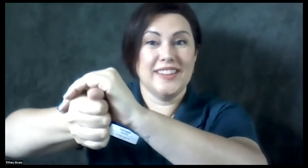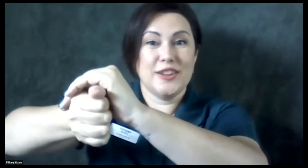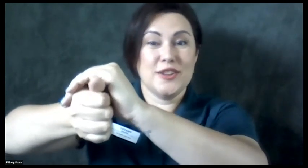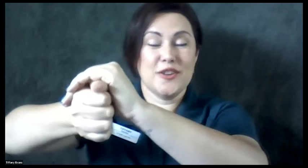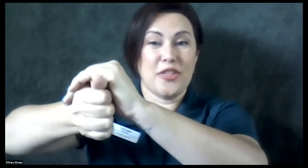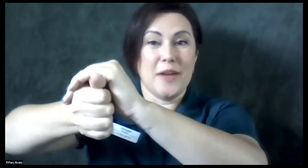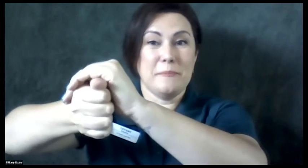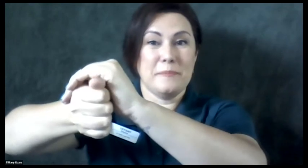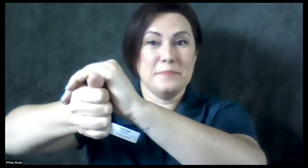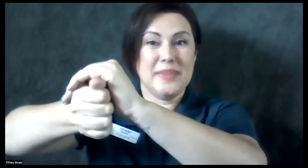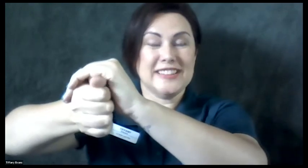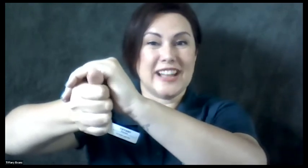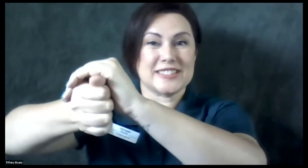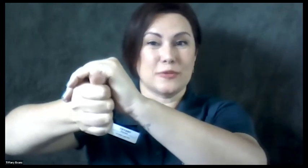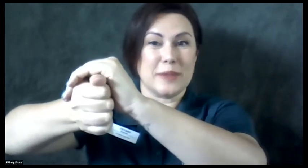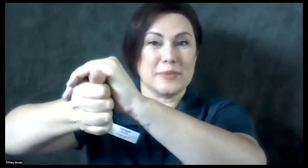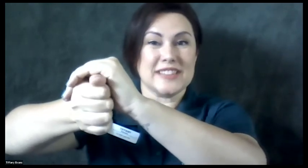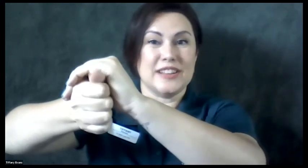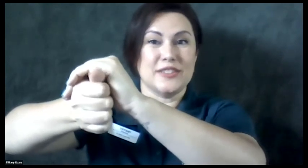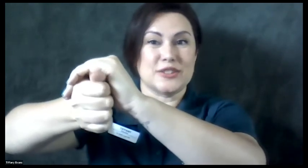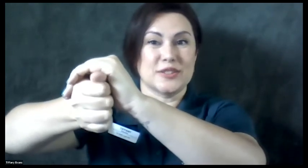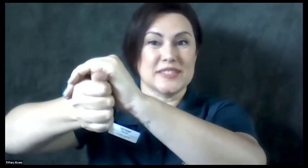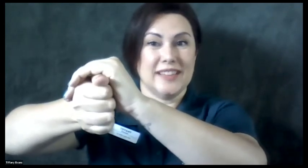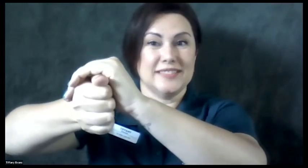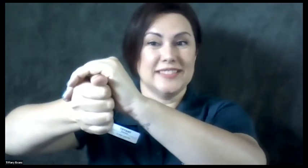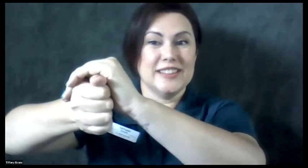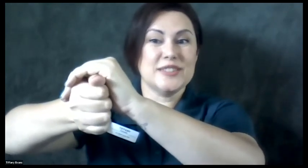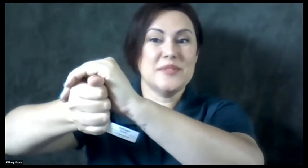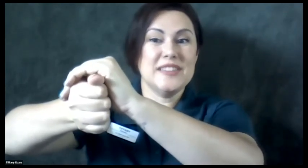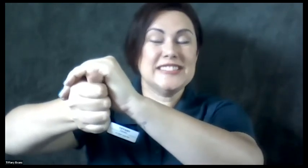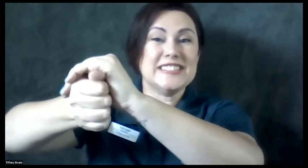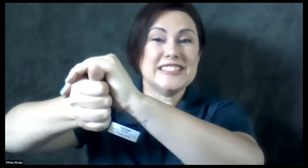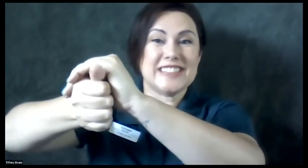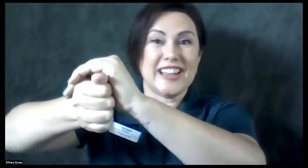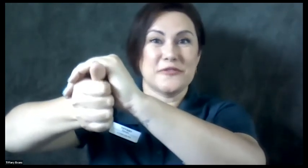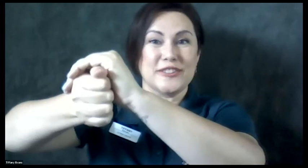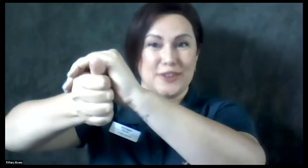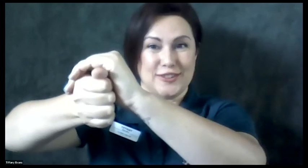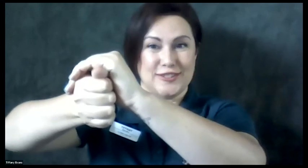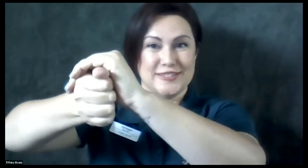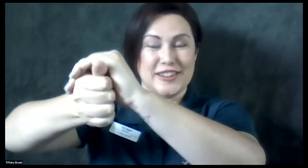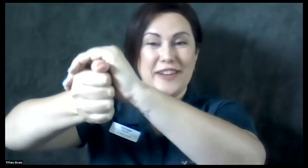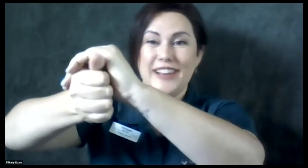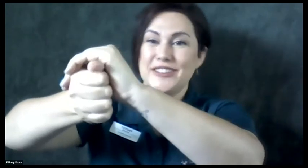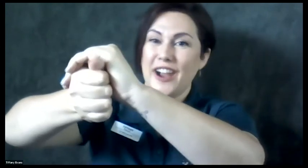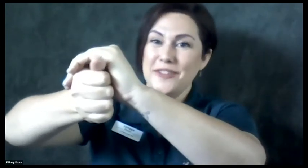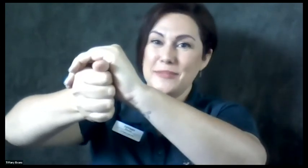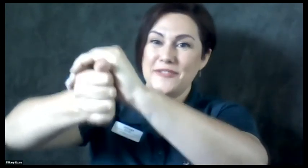your thumb because that's representing the turtle's head. So this is the sign for turtle. So go ahead and try it with me if you haven't